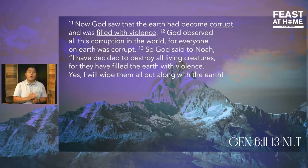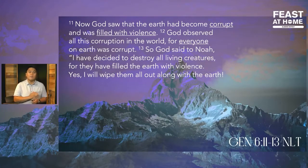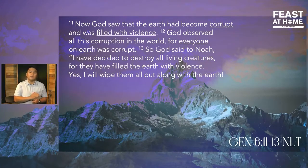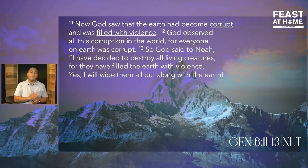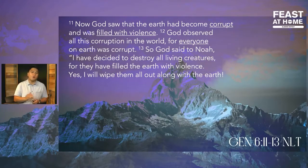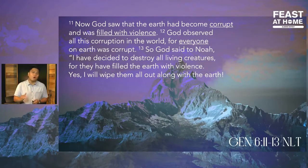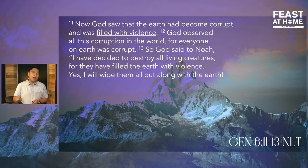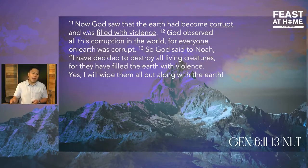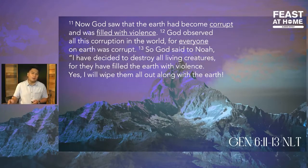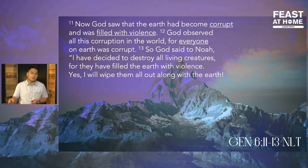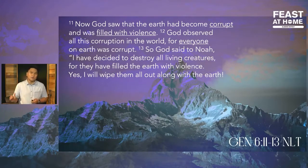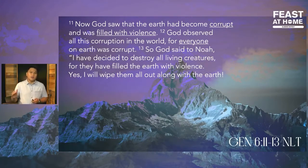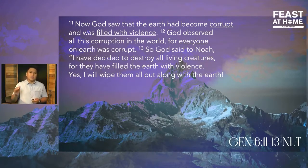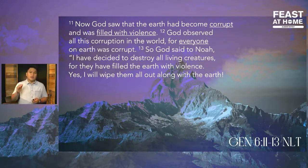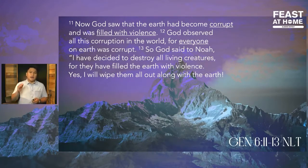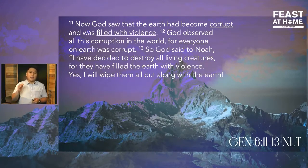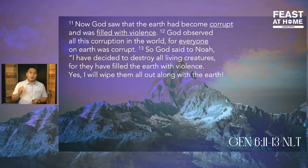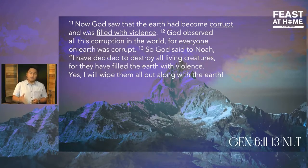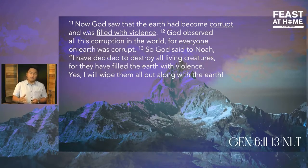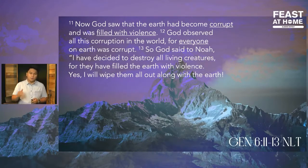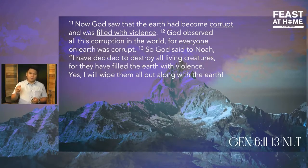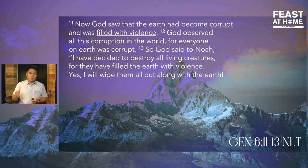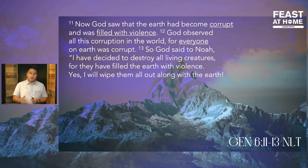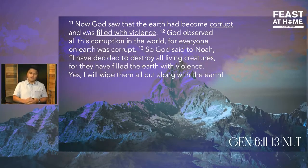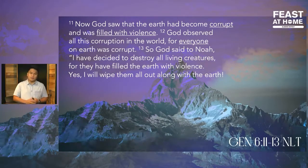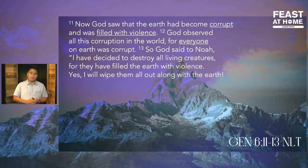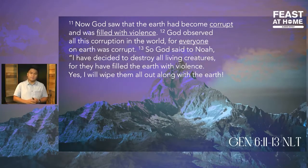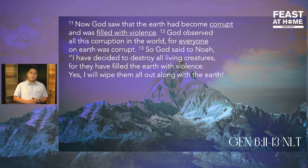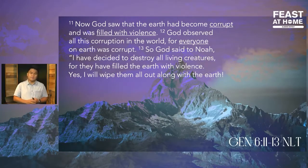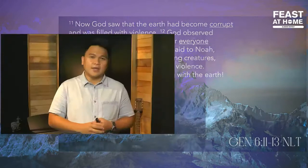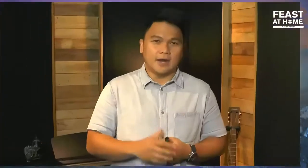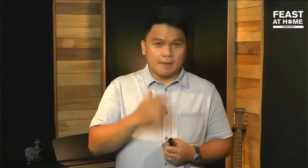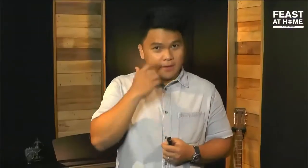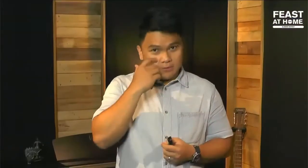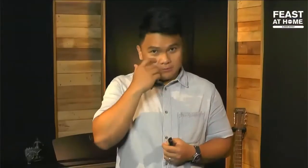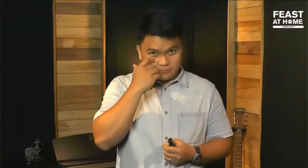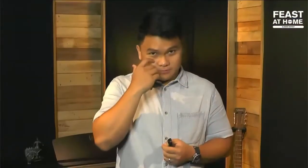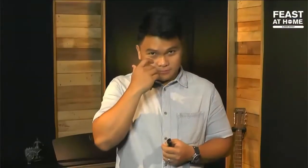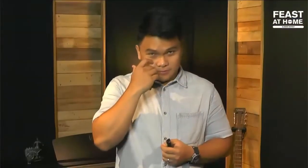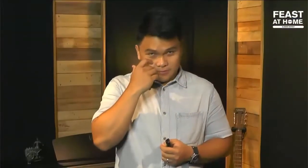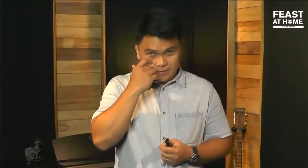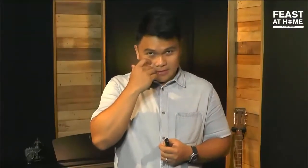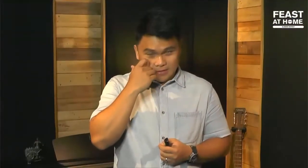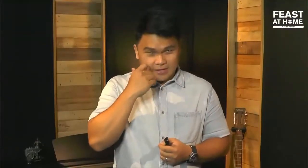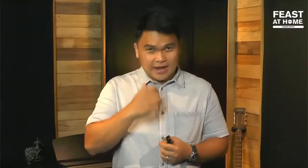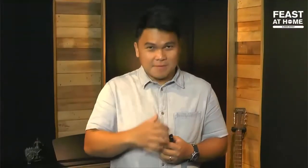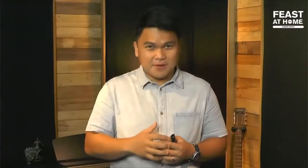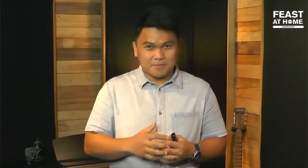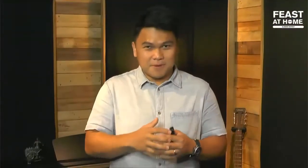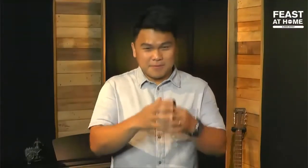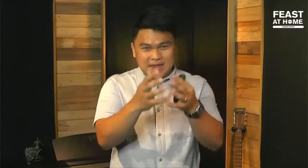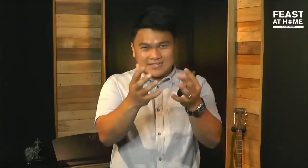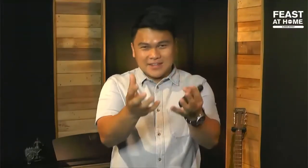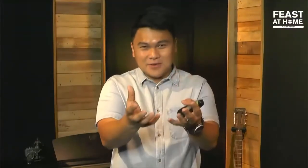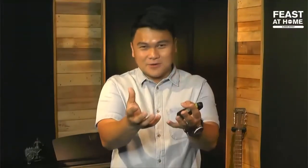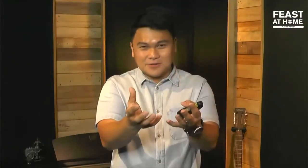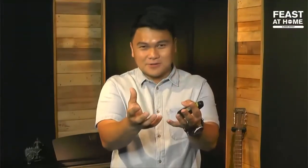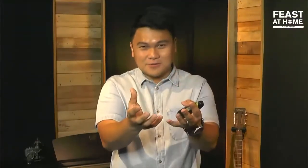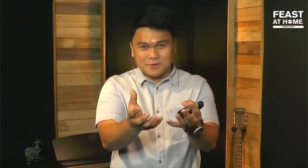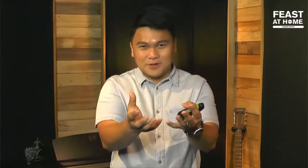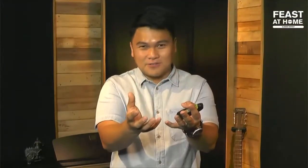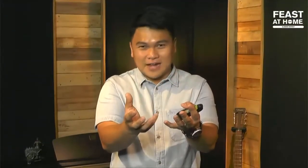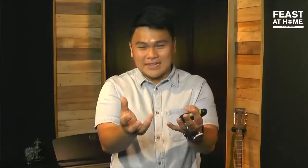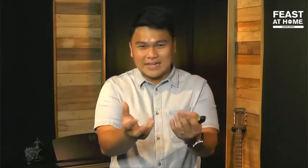will wipe them all out along with the earth. Ay, grabe, no? Grabe, no? Pag binasa ninyo